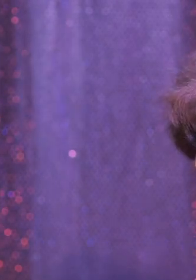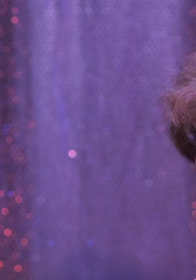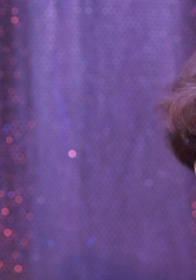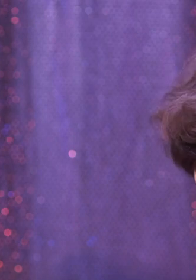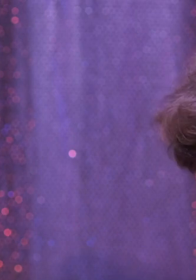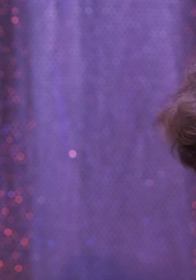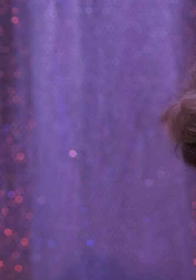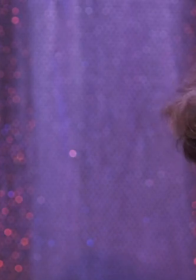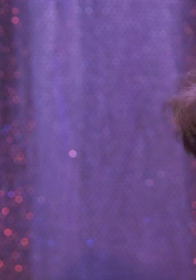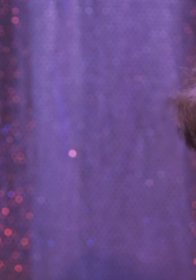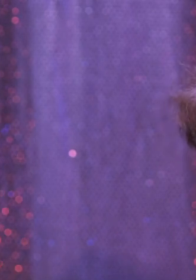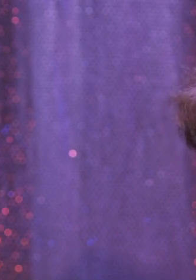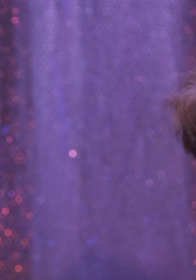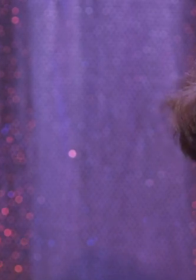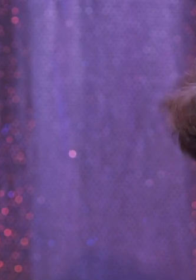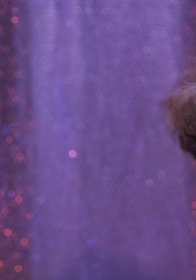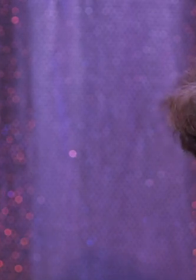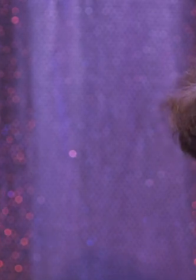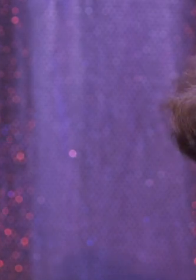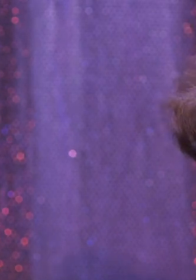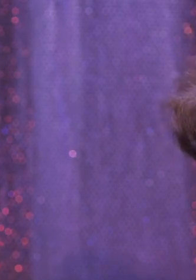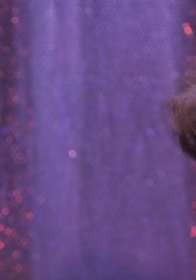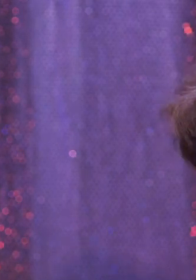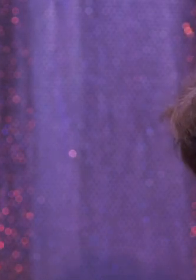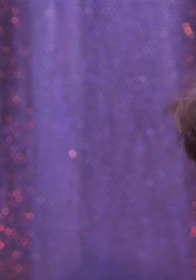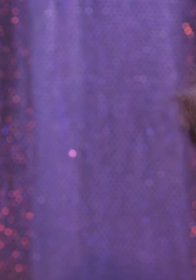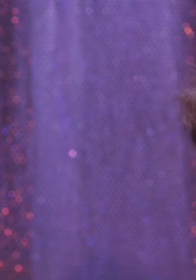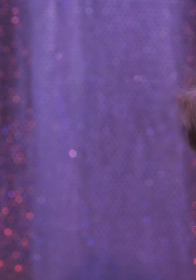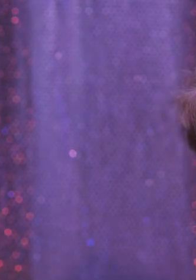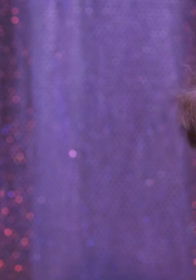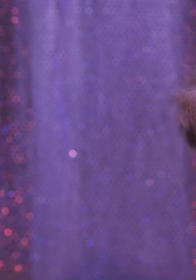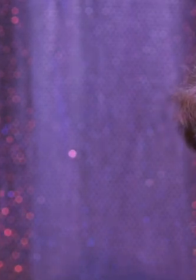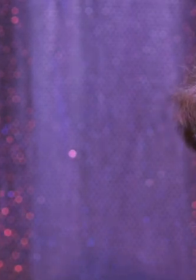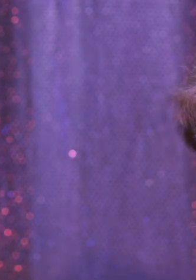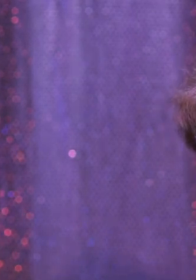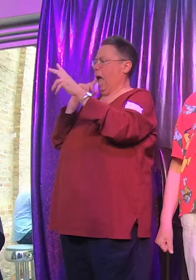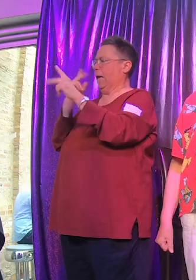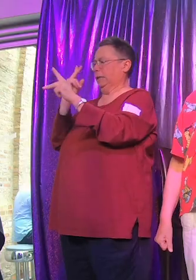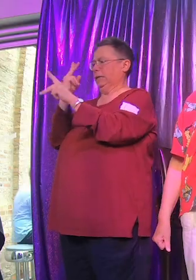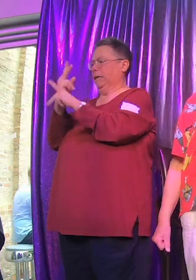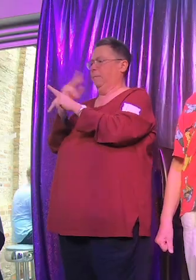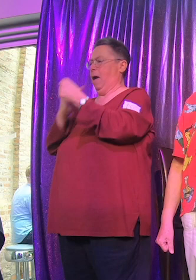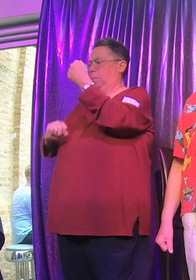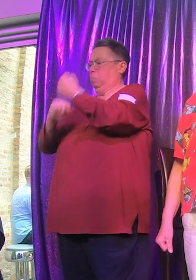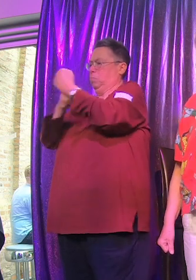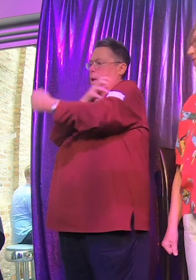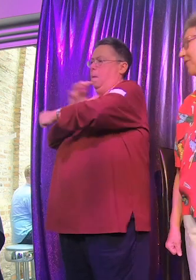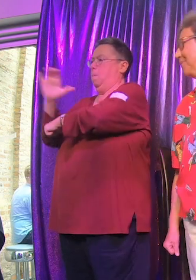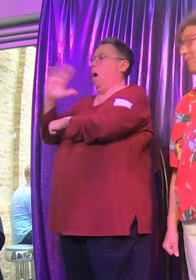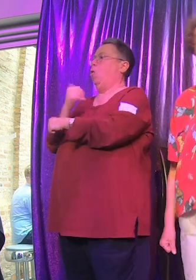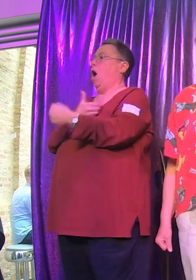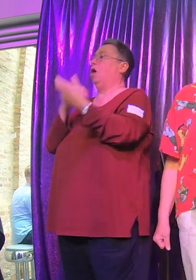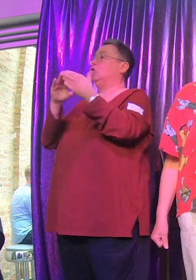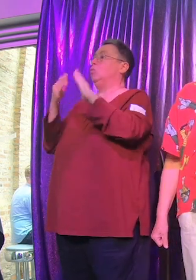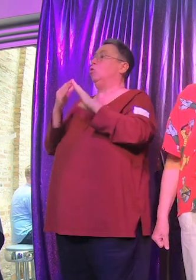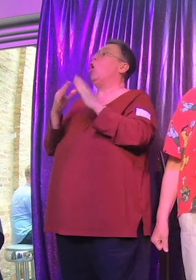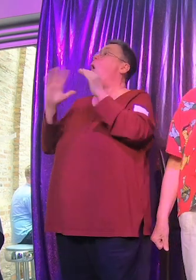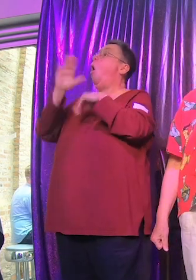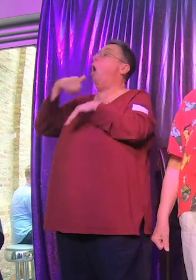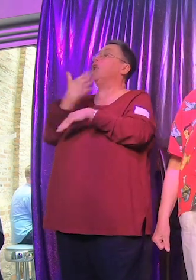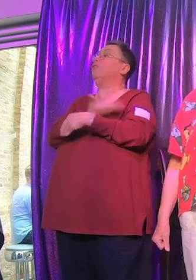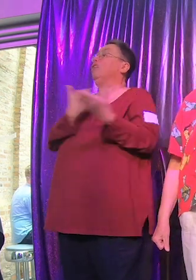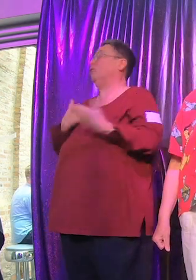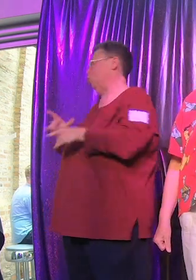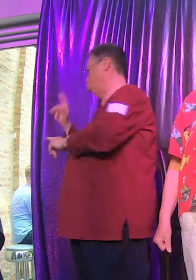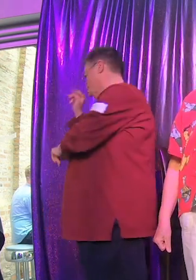that Tracy is all in to help strengthen, preserve, support, and empower our community. All of us here, Tracy,